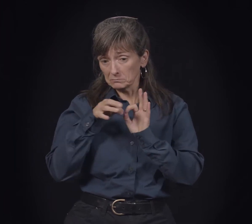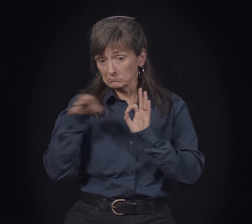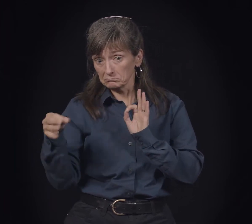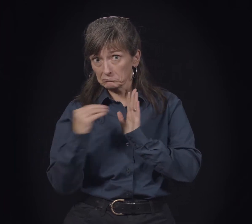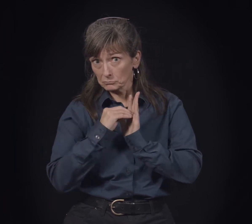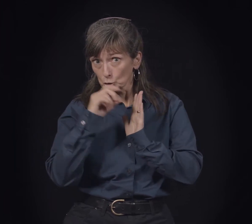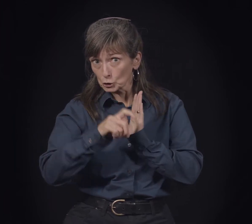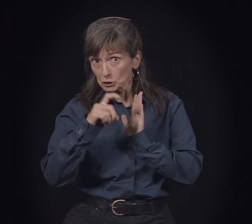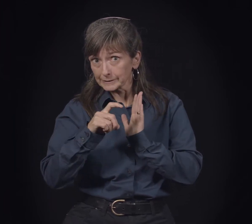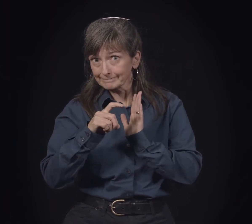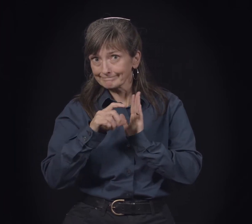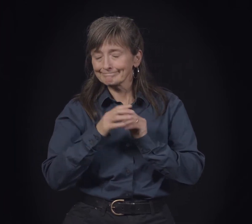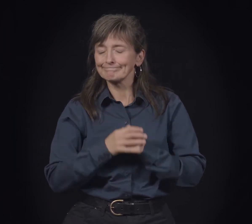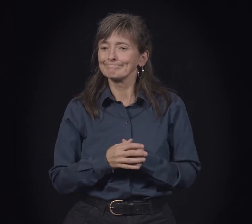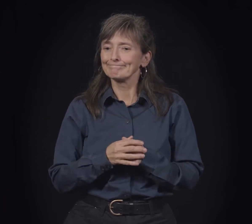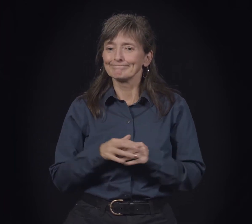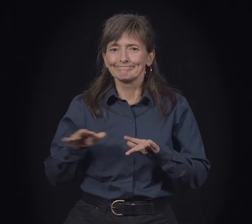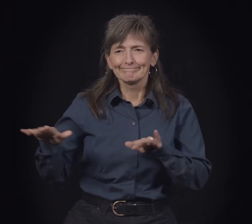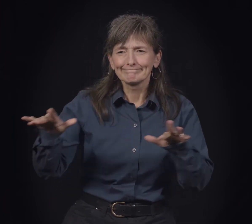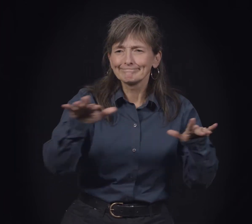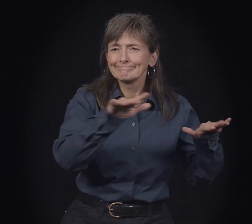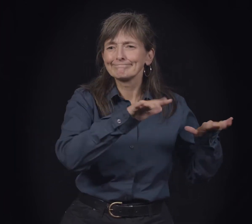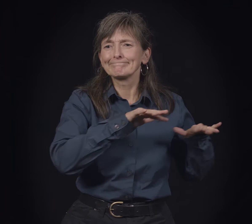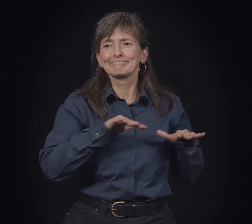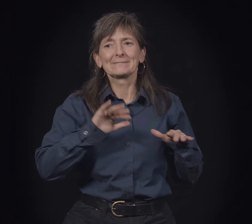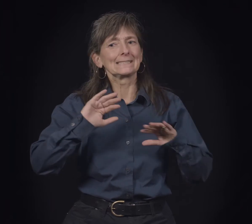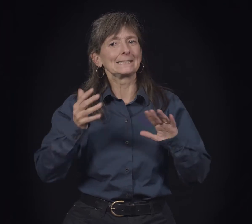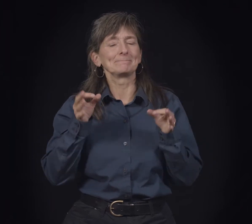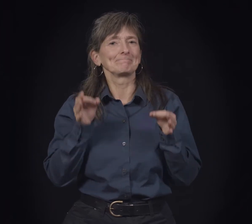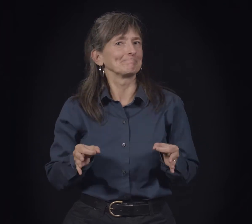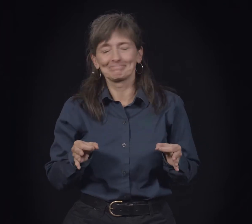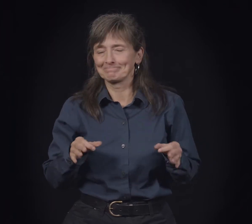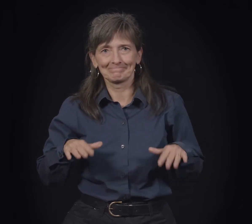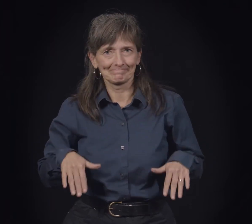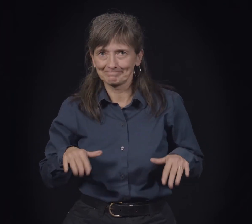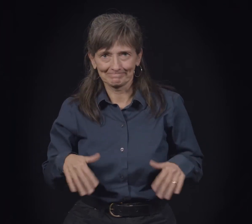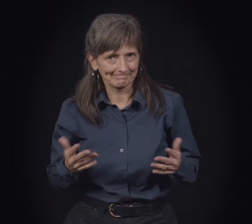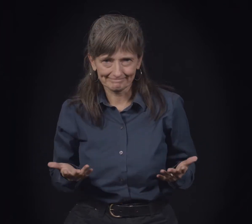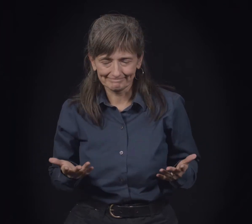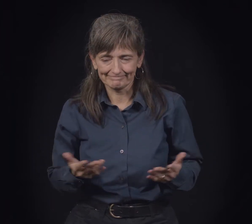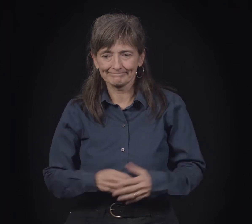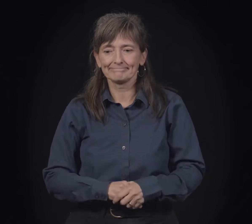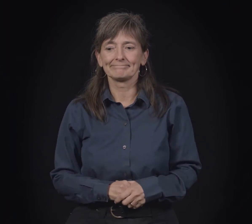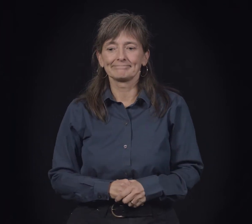There was no firm consensus from the group at the Symposium Workshop on whether or not to include a definition of